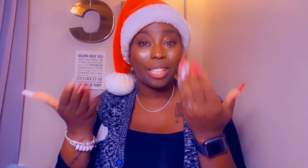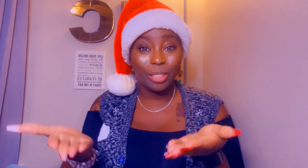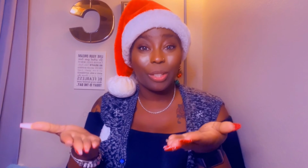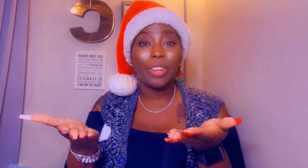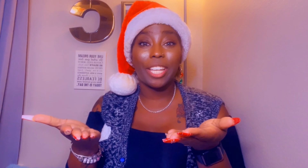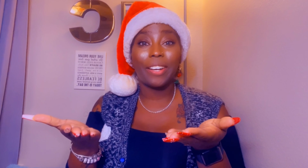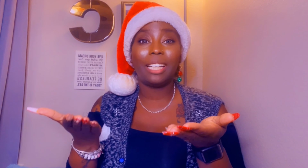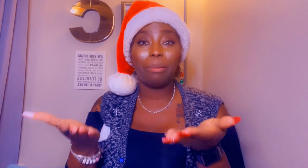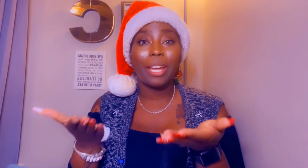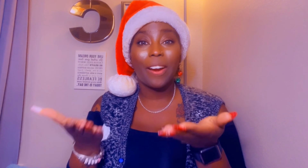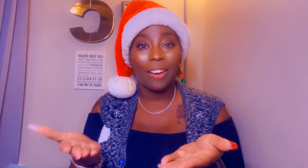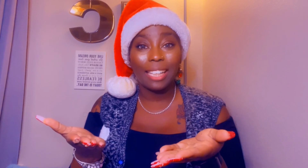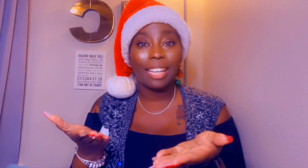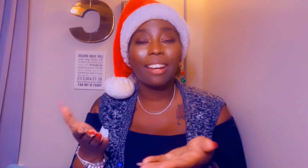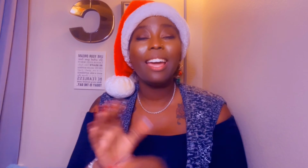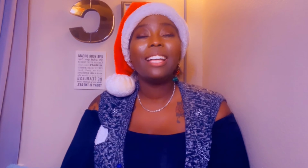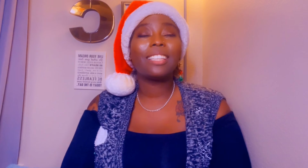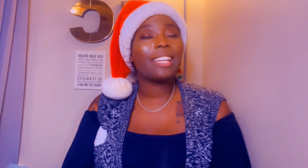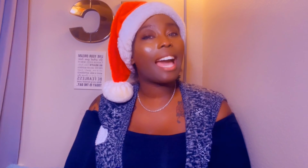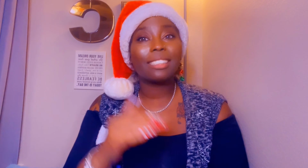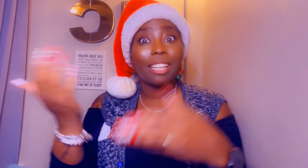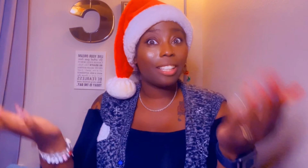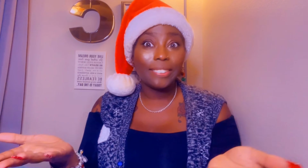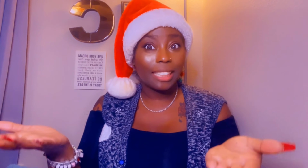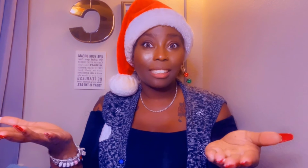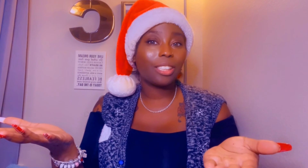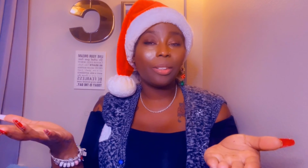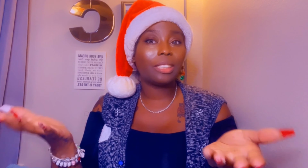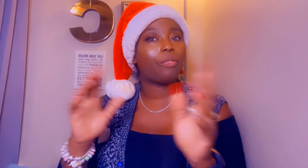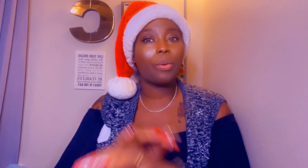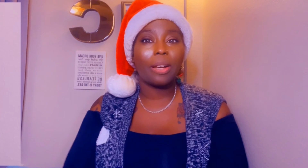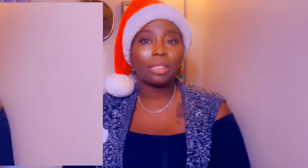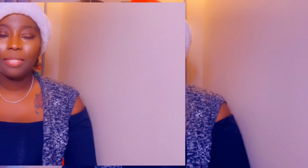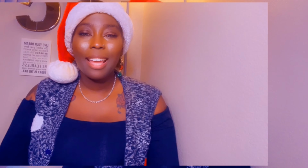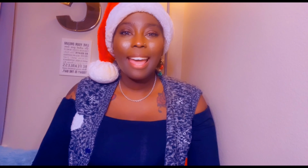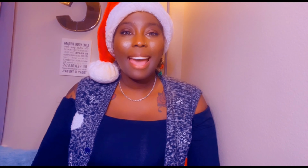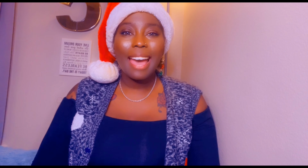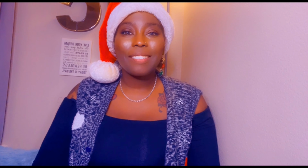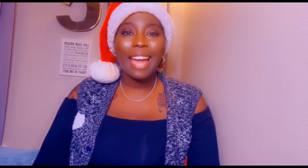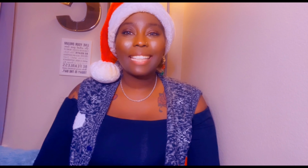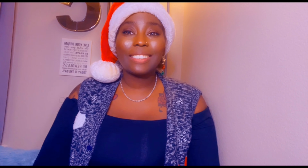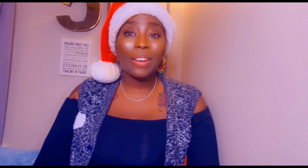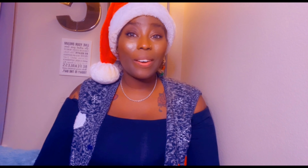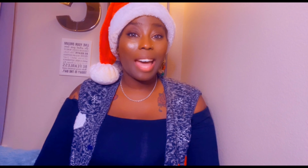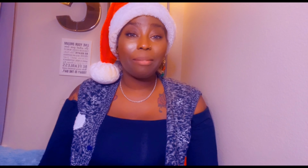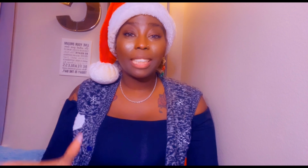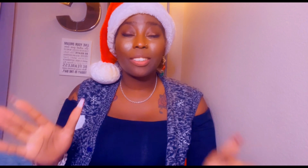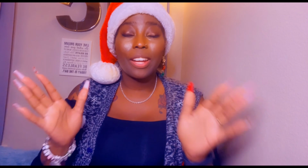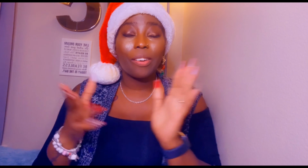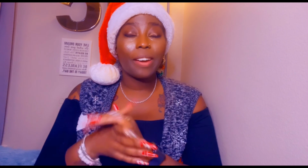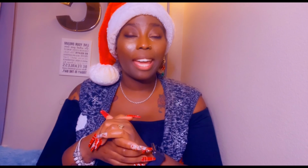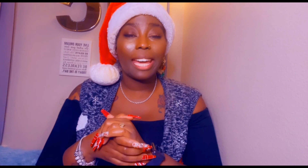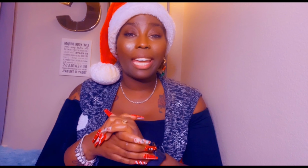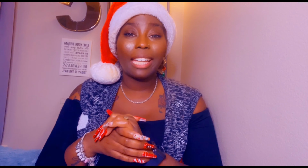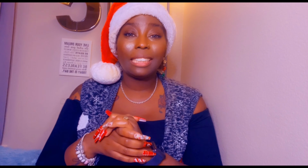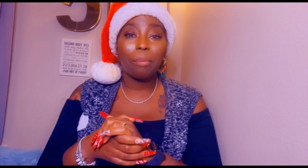do the video a little bit earlier so you guys can use these tools if you want to. Alright, so I'm just gonna go ahead and jump into